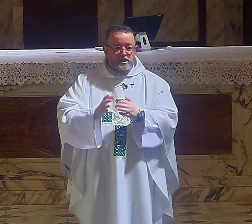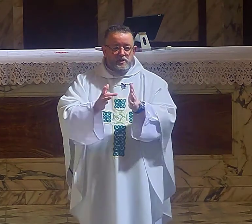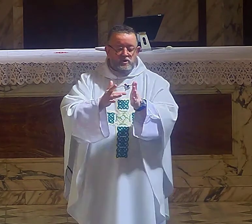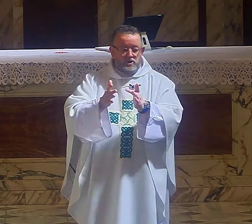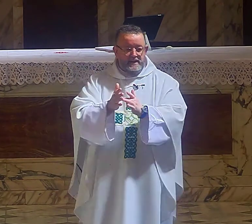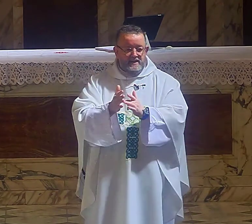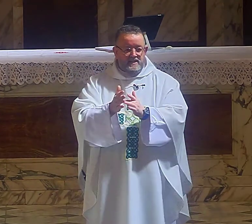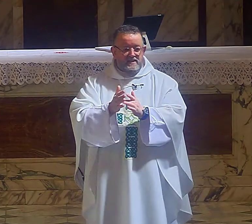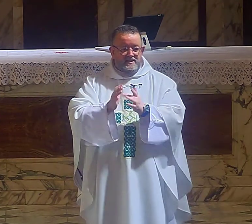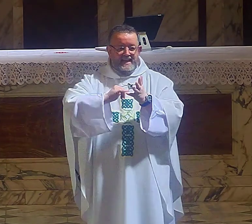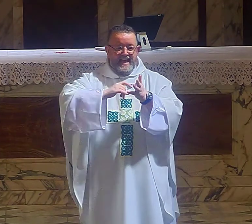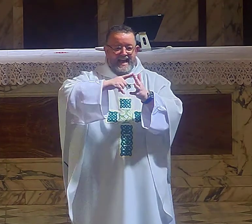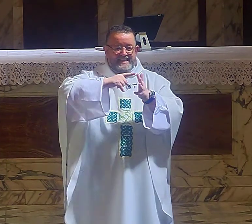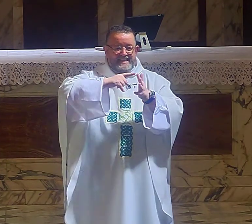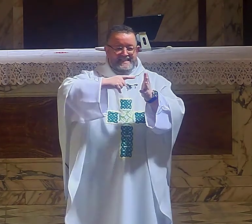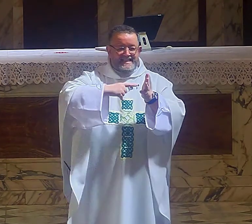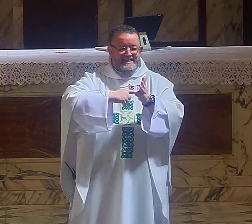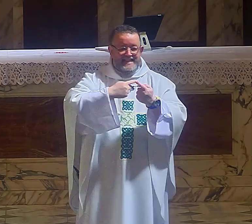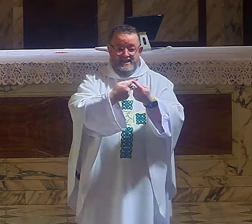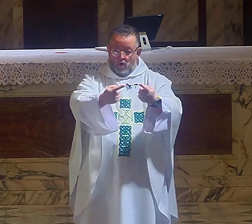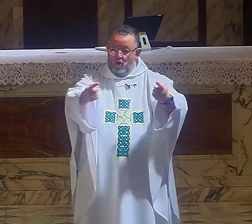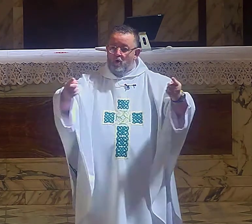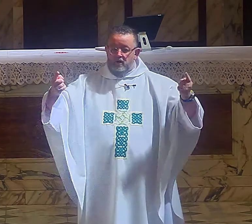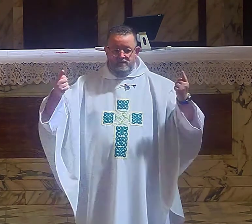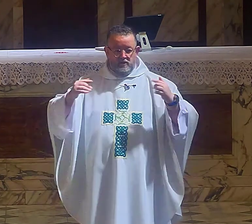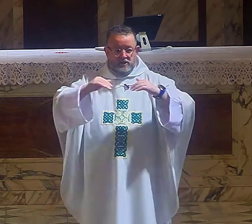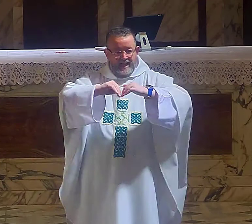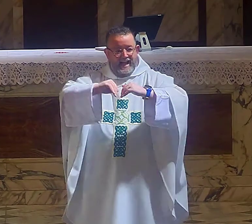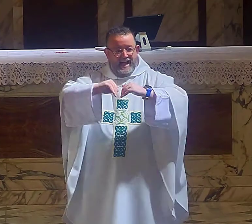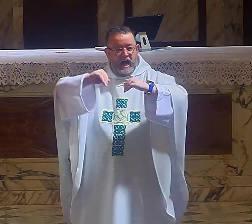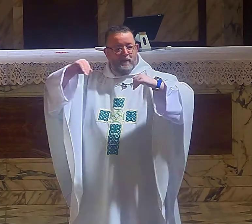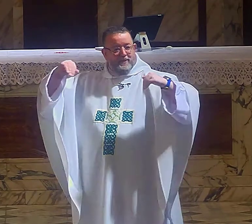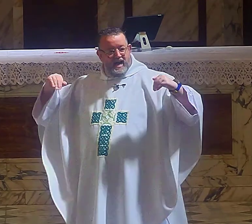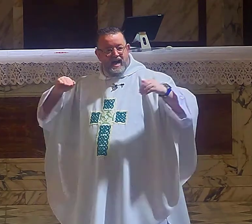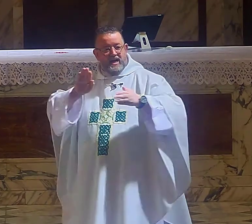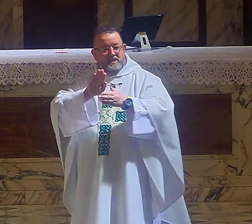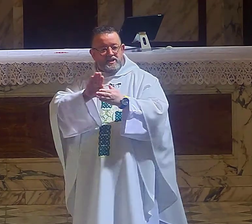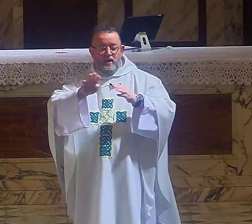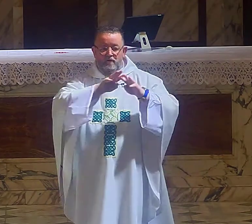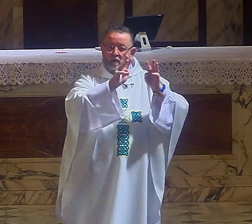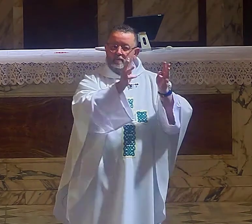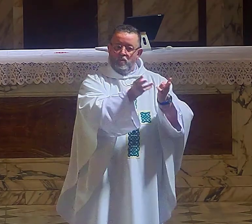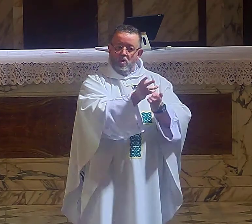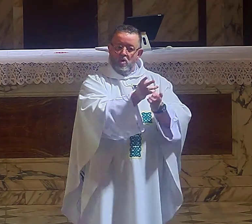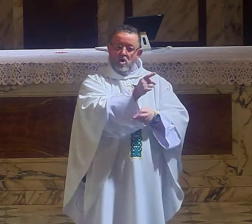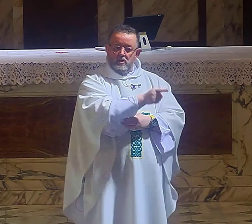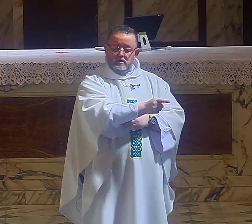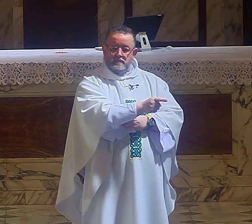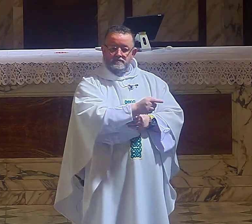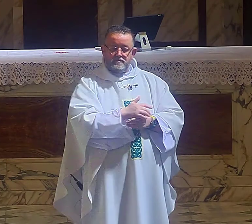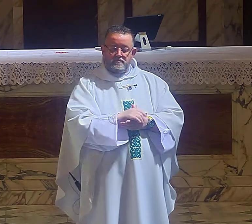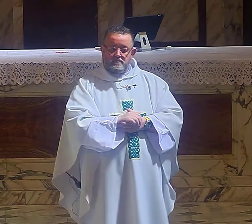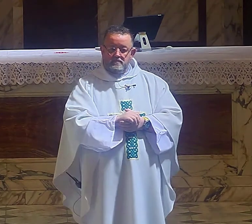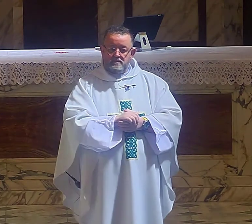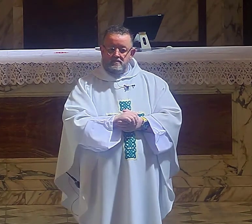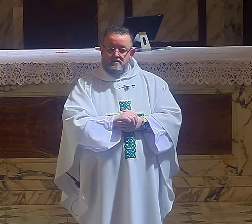So Jesus has set all of us apart from the world.